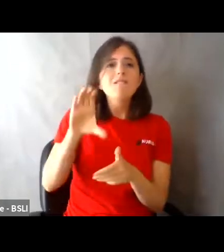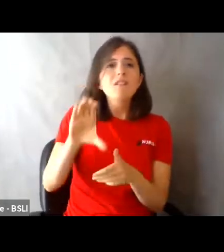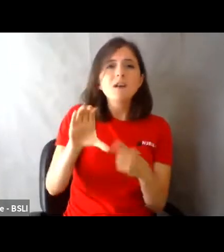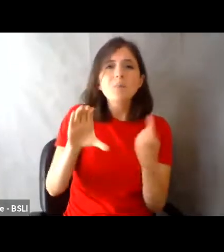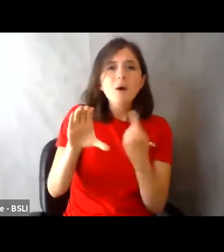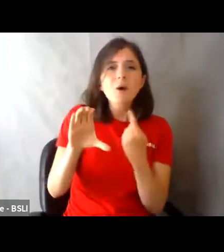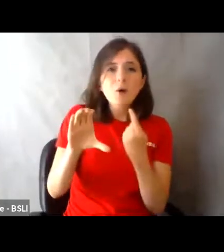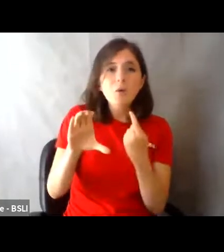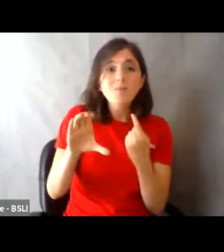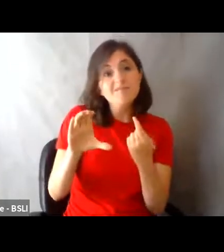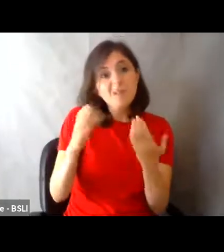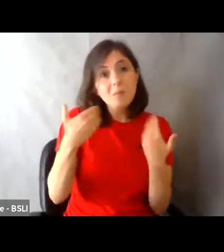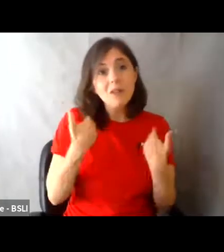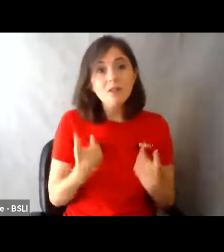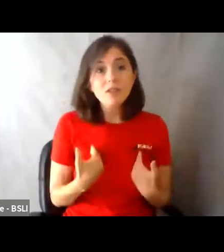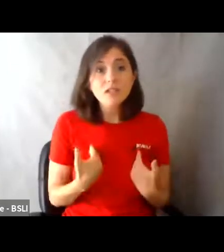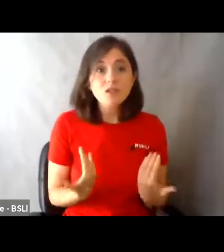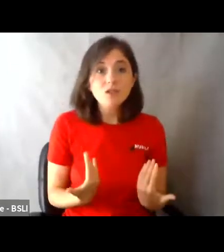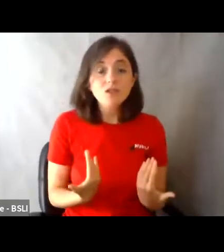was thinking about